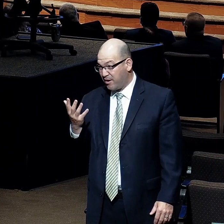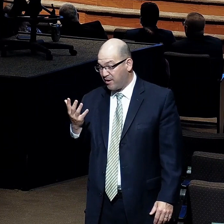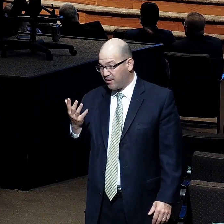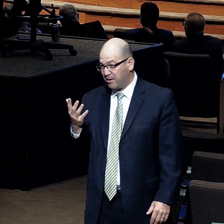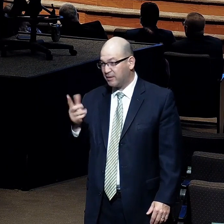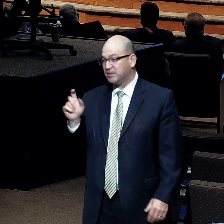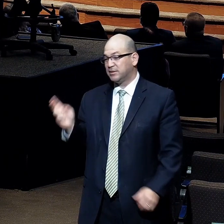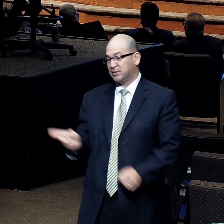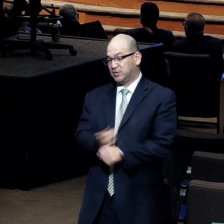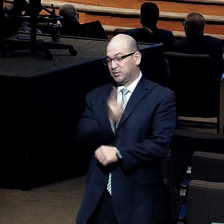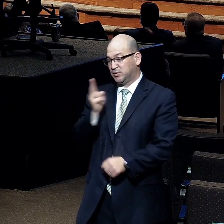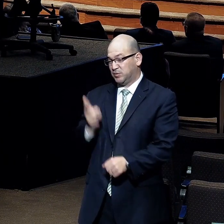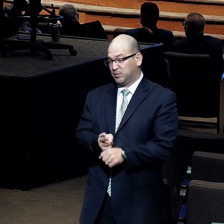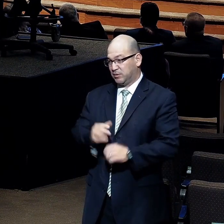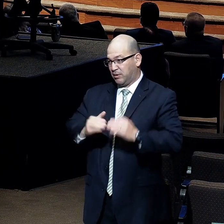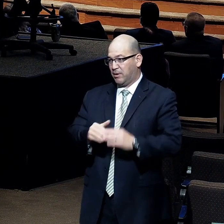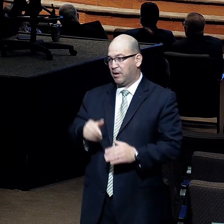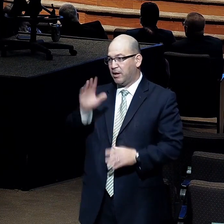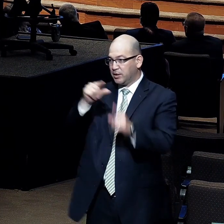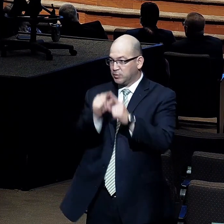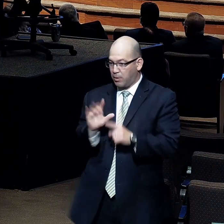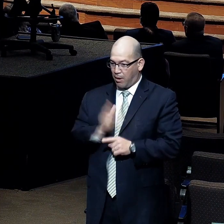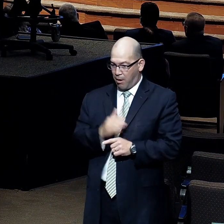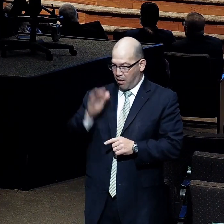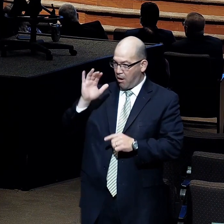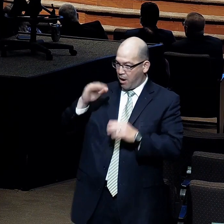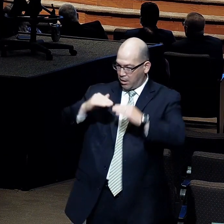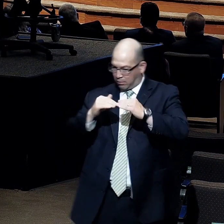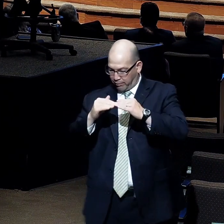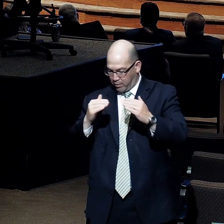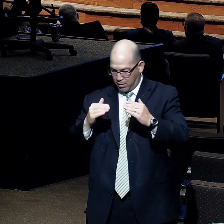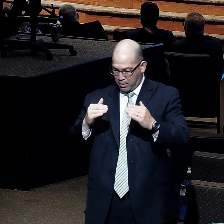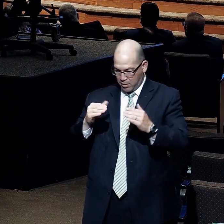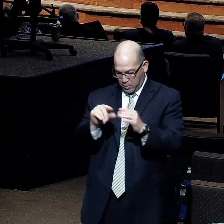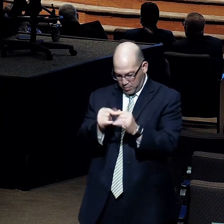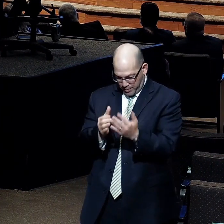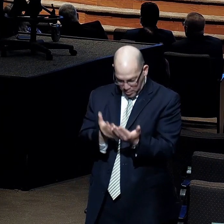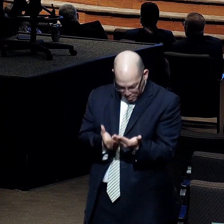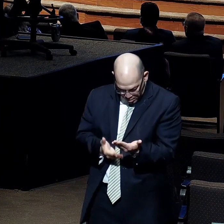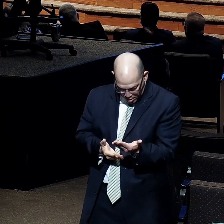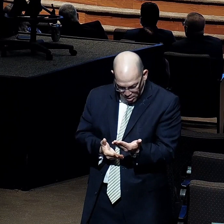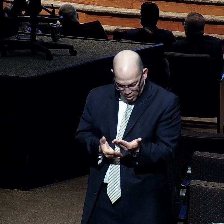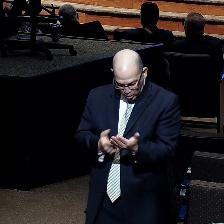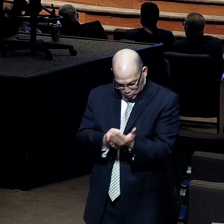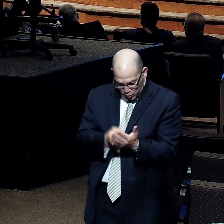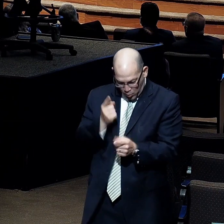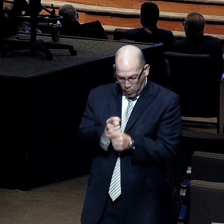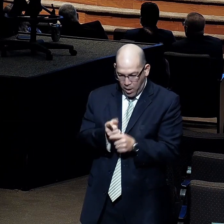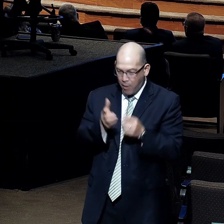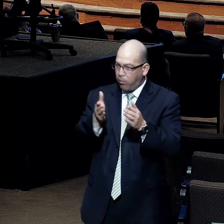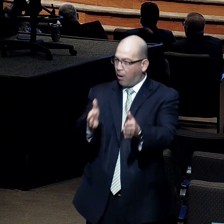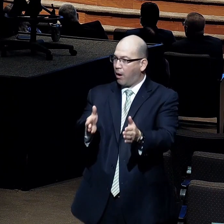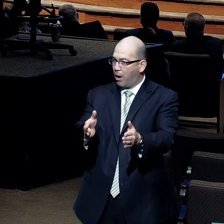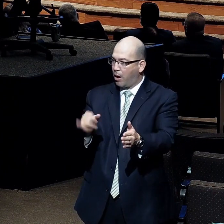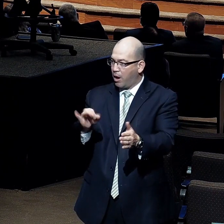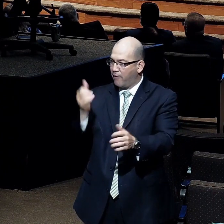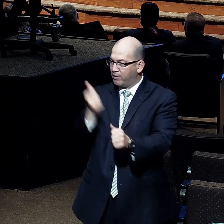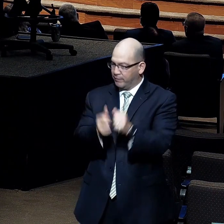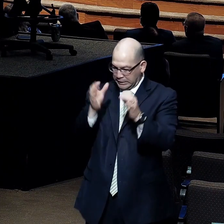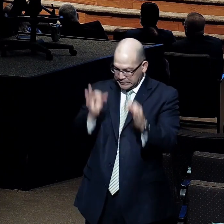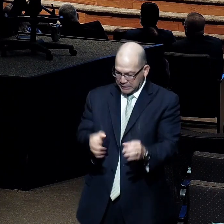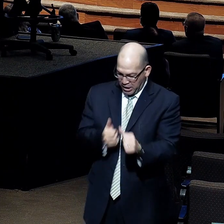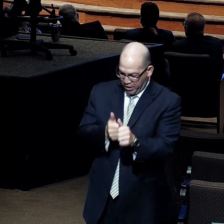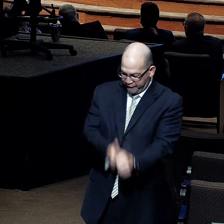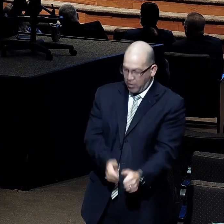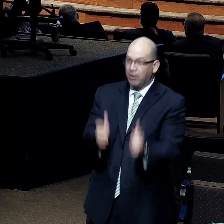Hey, God's word is our level. This right here, this is our level. This is our standard. And if you make every decision just